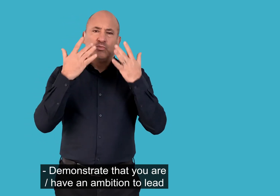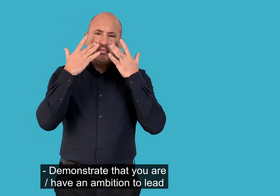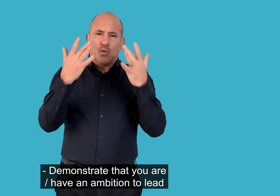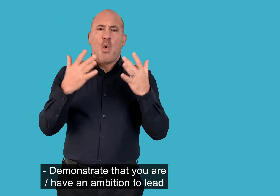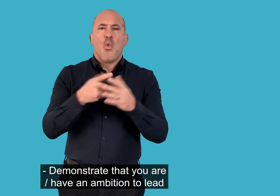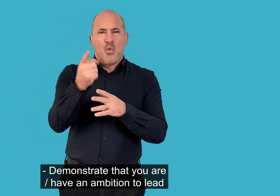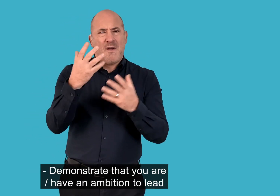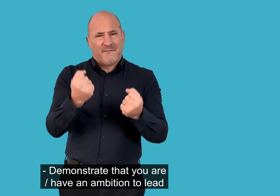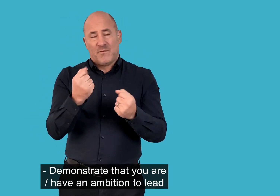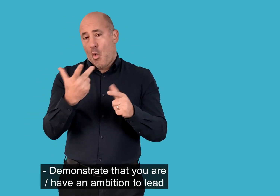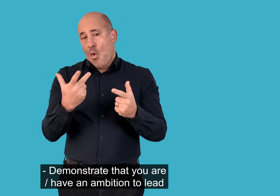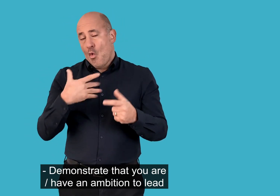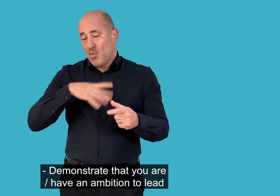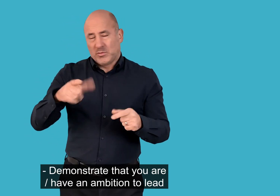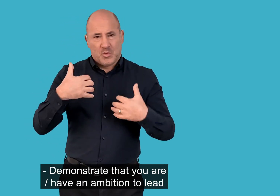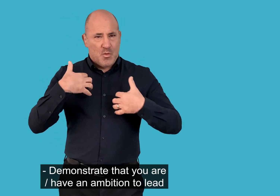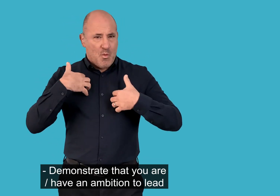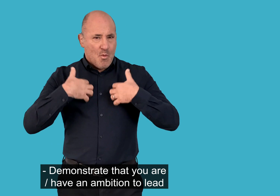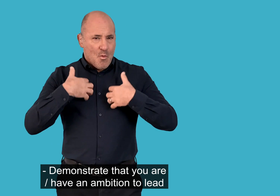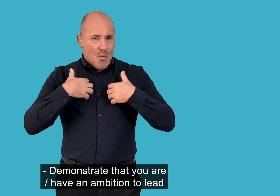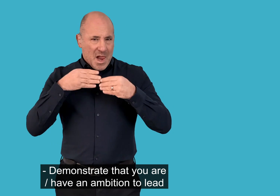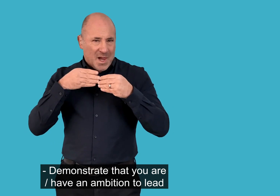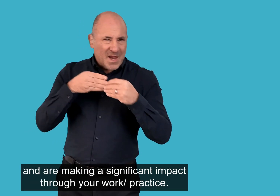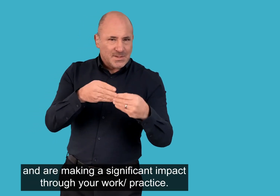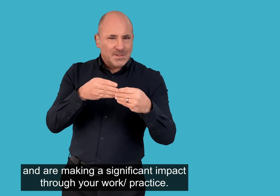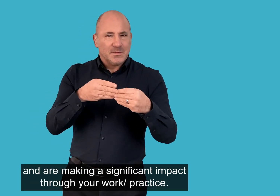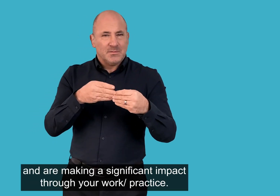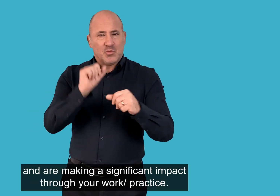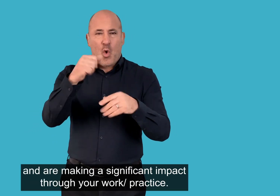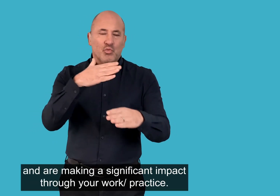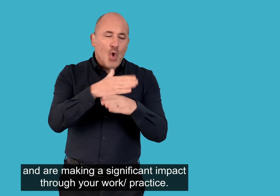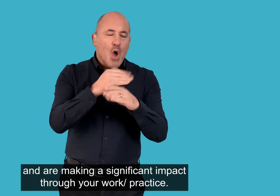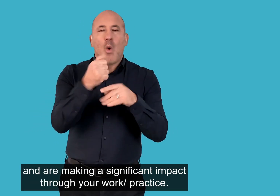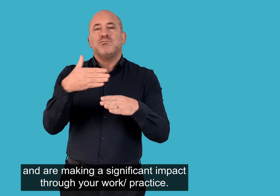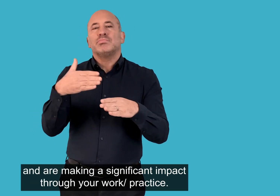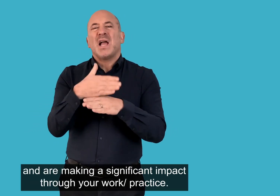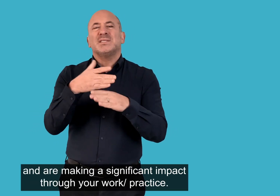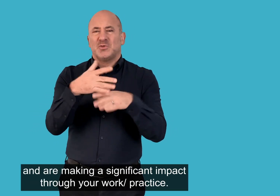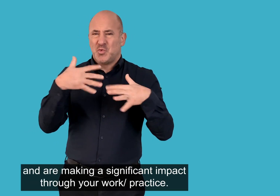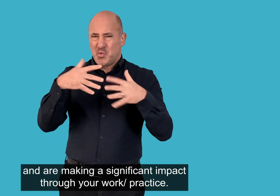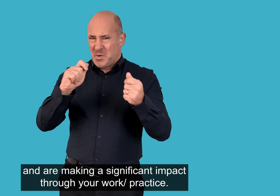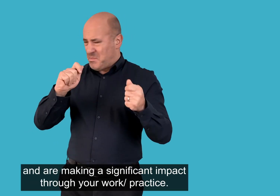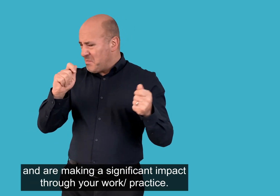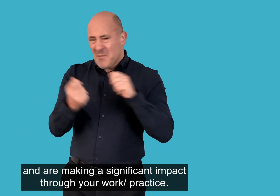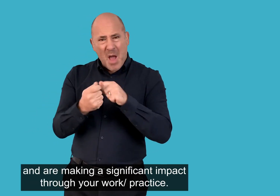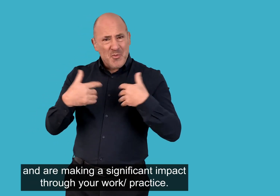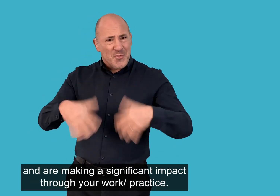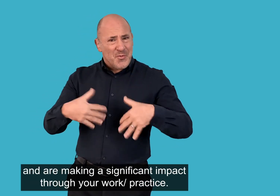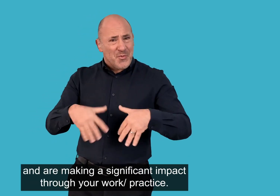Demonstrate that you have an ambition to lead, and are making a significant impact through your work or practice.